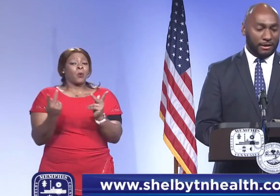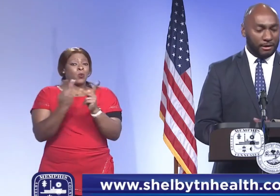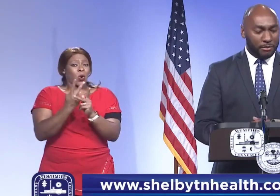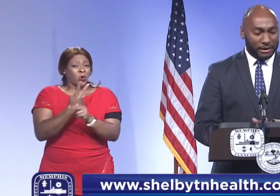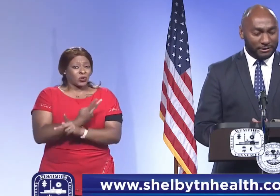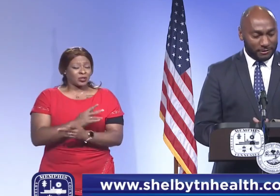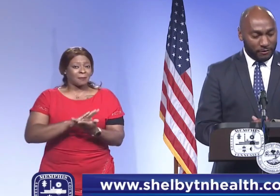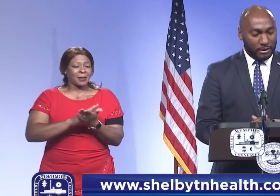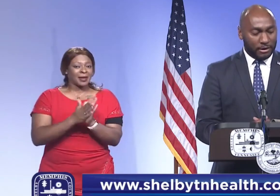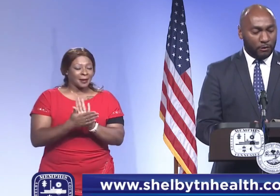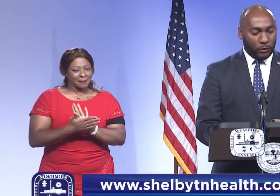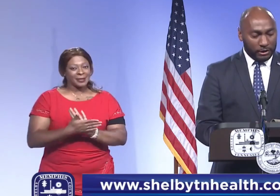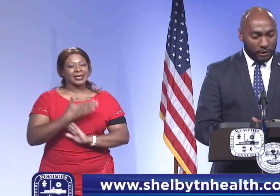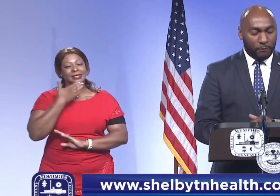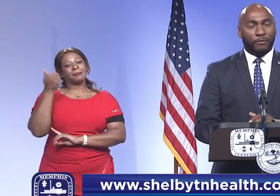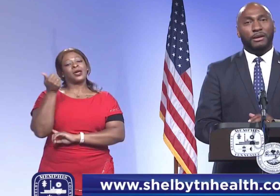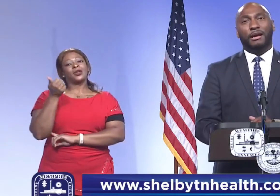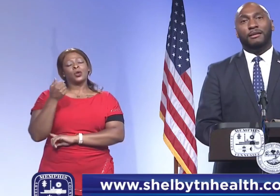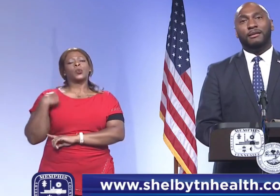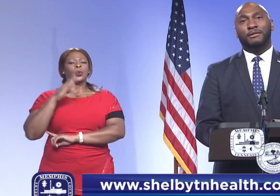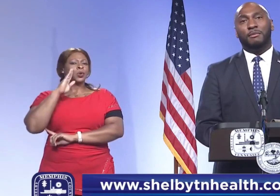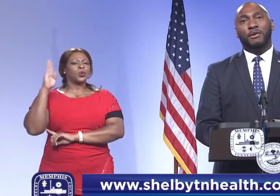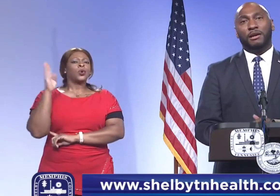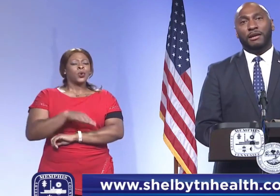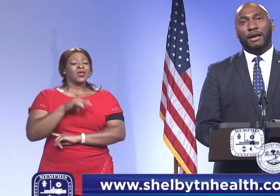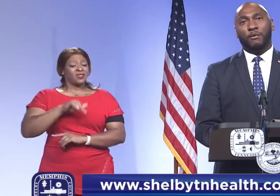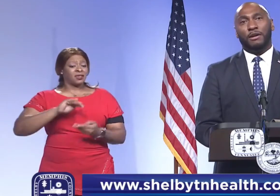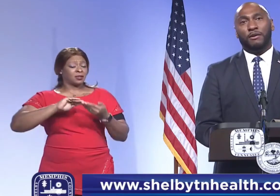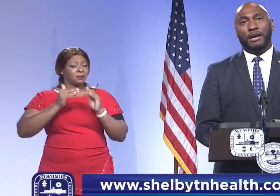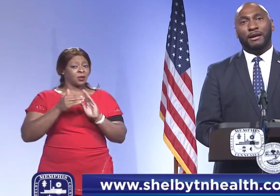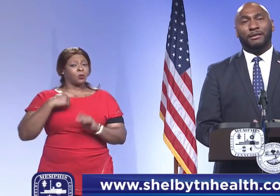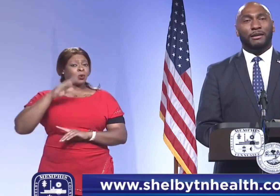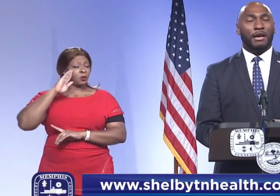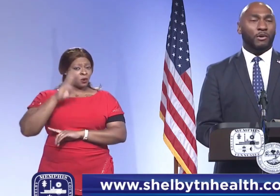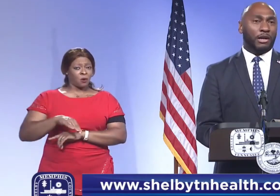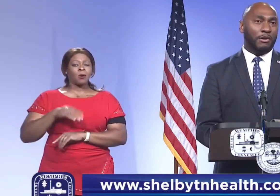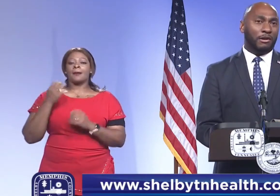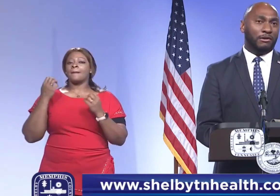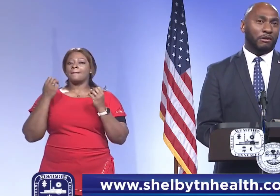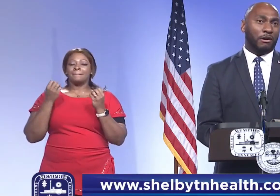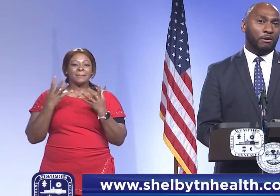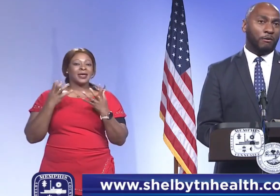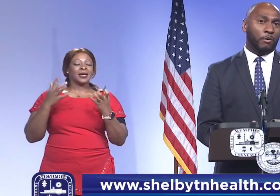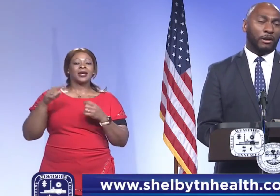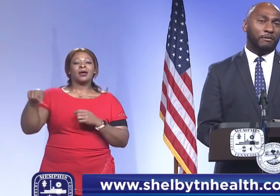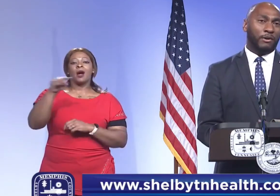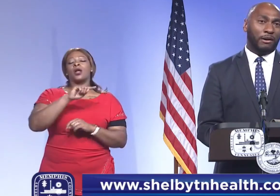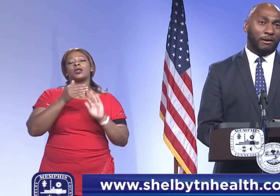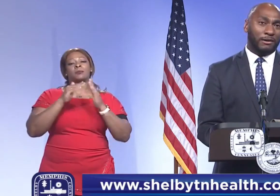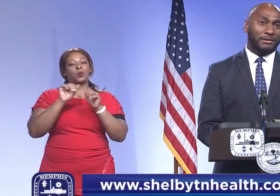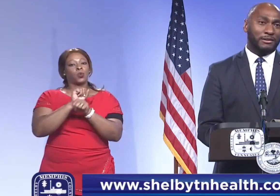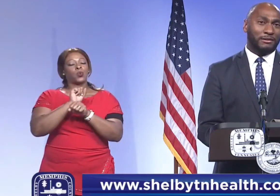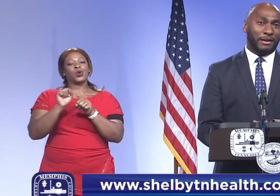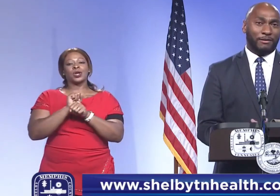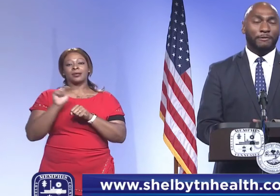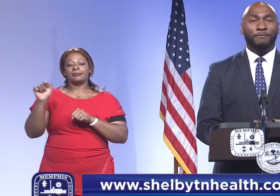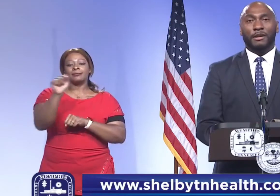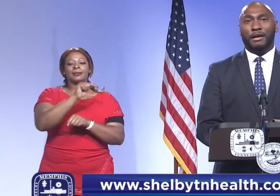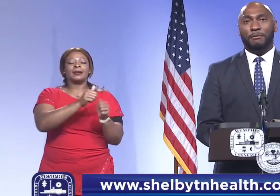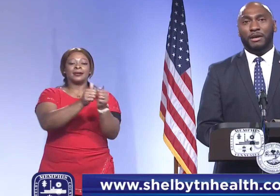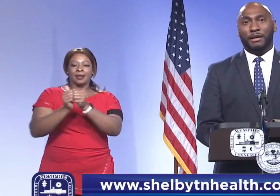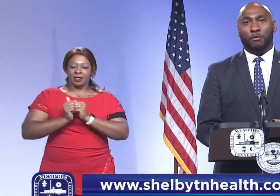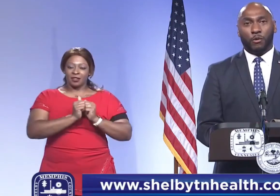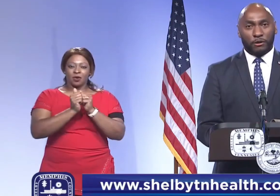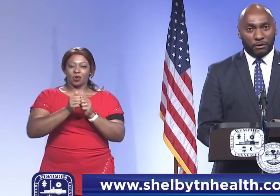they abate. We know that this community and we know that the neighboring communities are all working very hard together